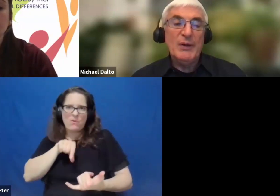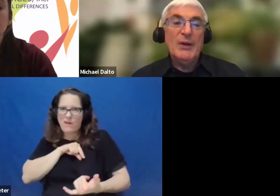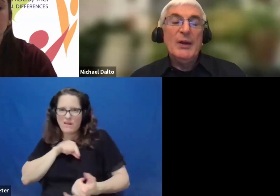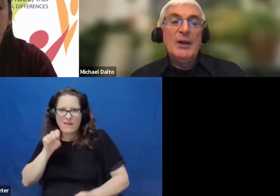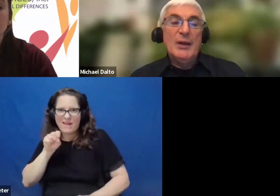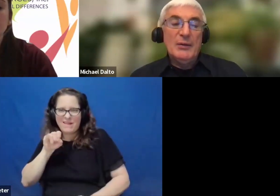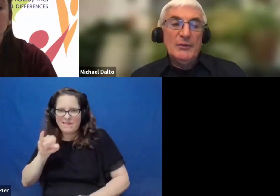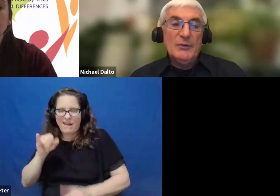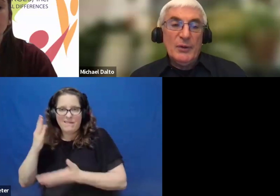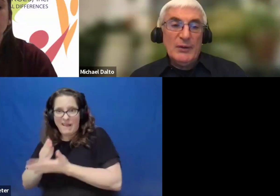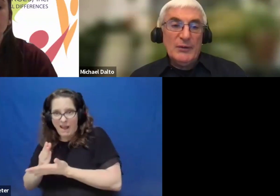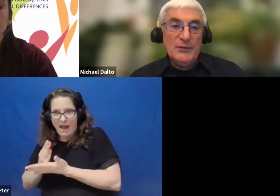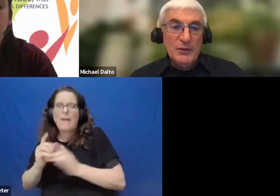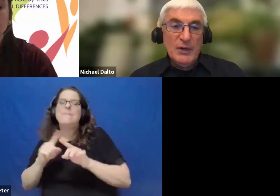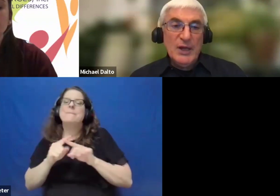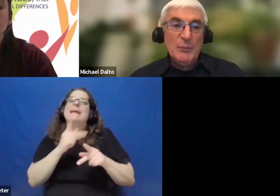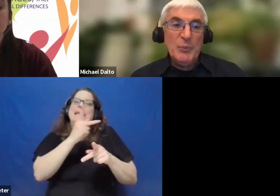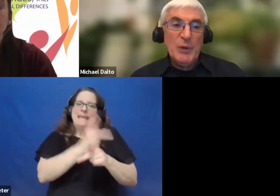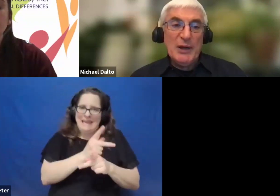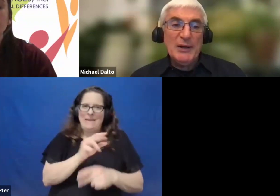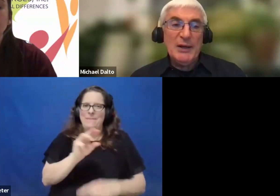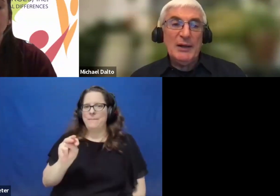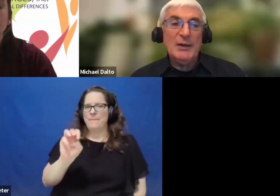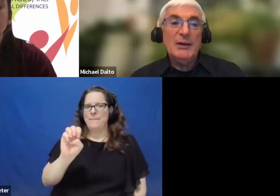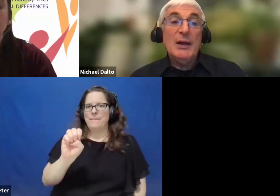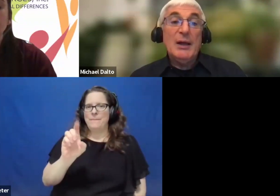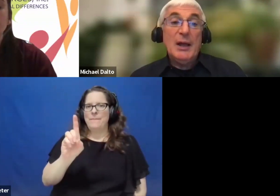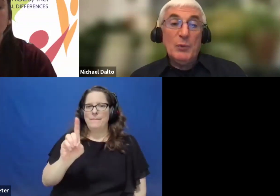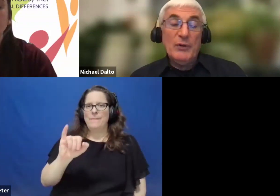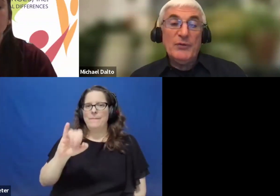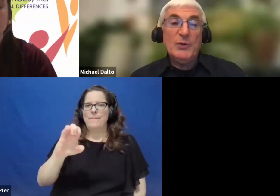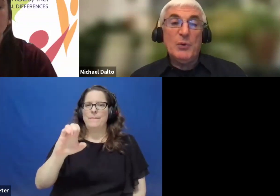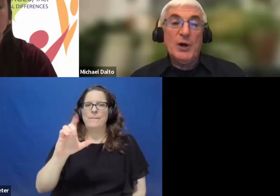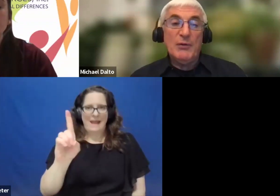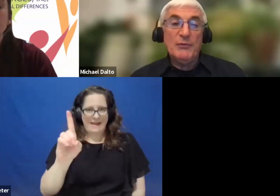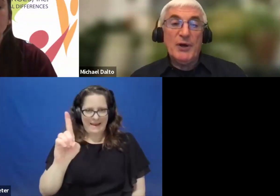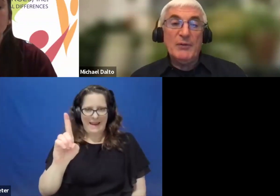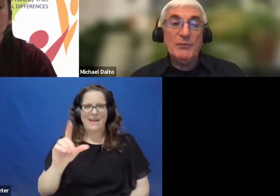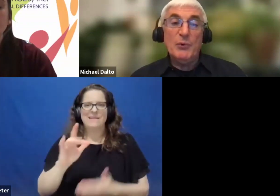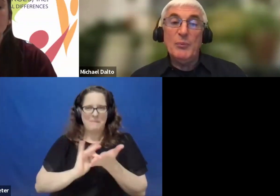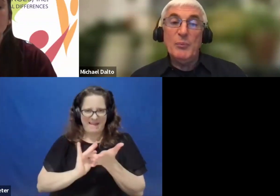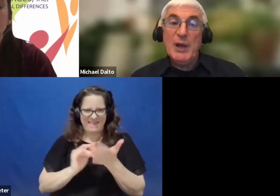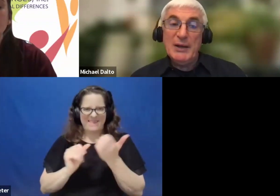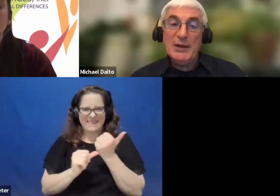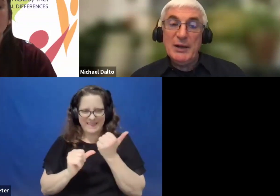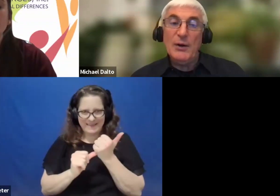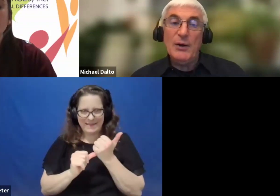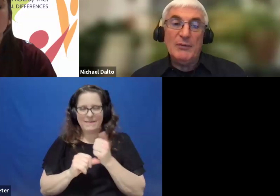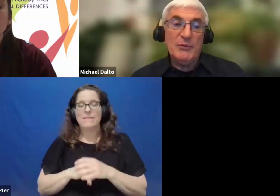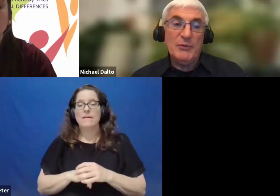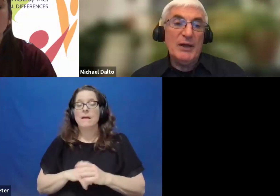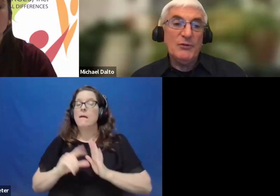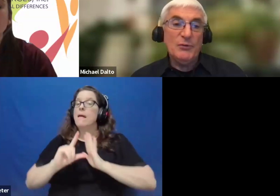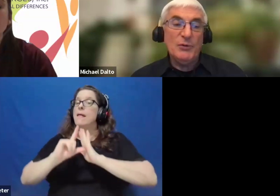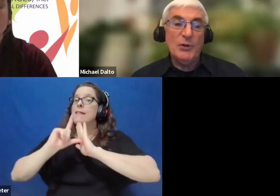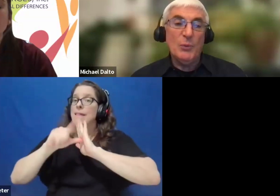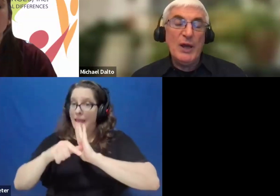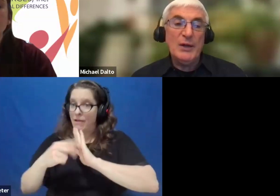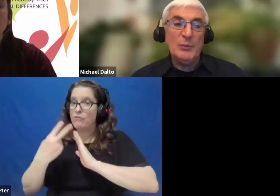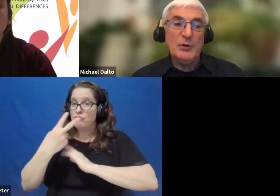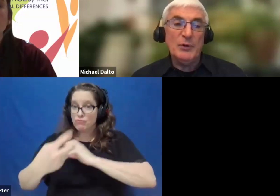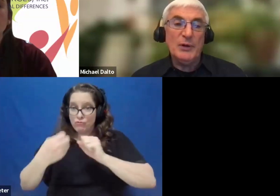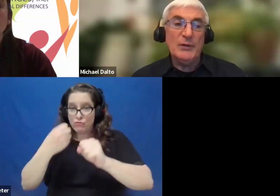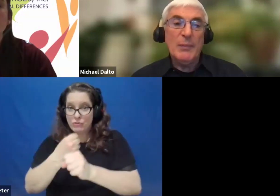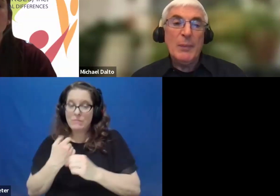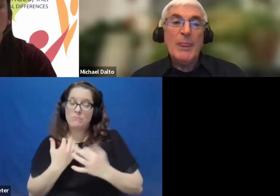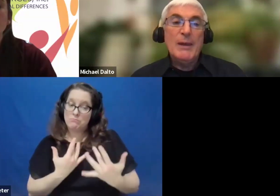eligible. So they can still keep the Medicaid, and once they qualify for Medicare after that 2-year